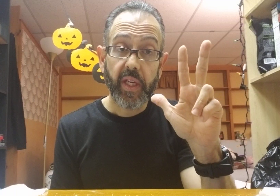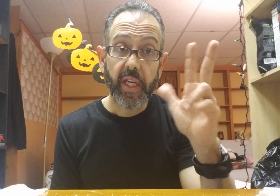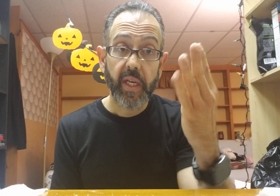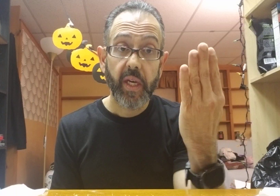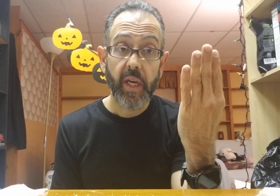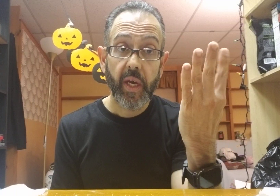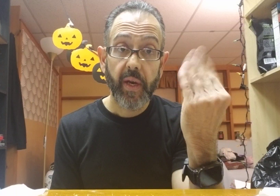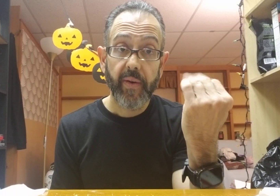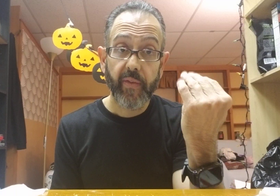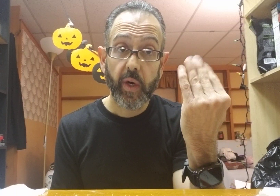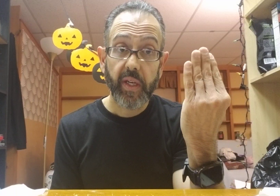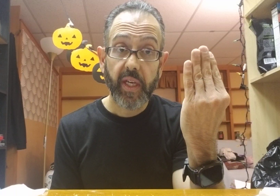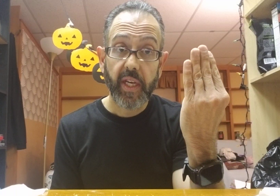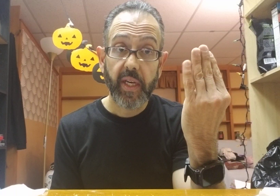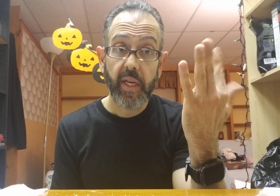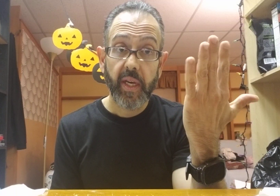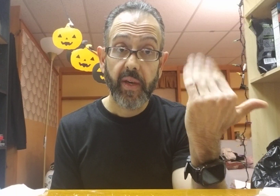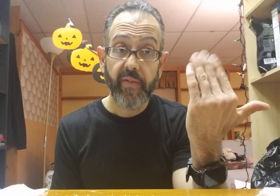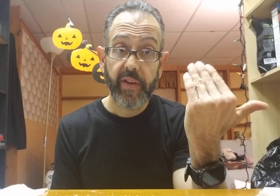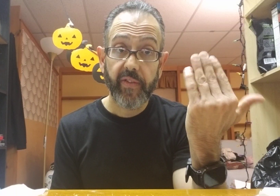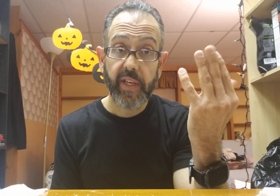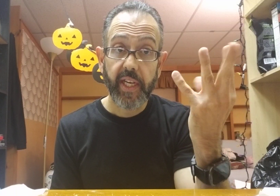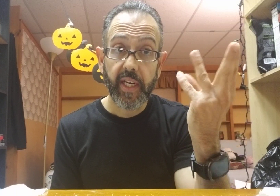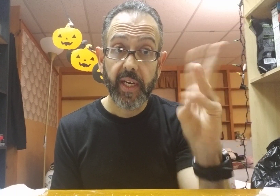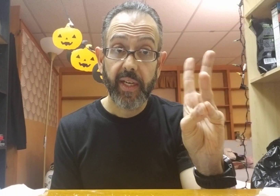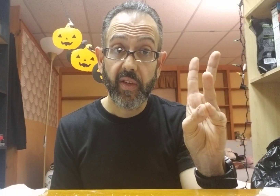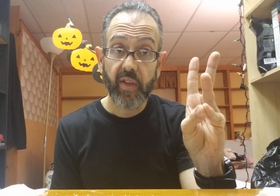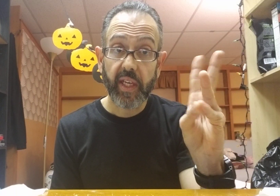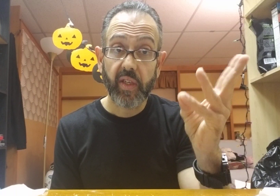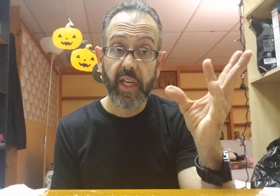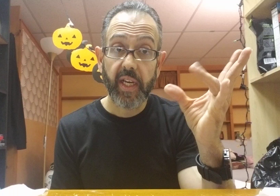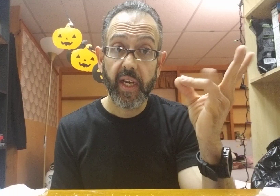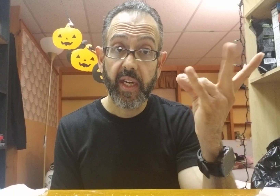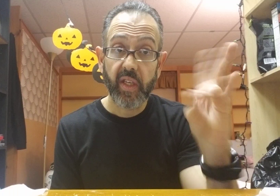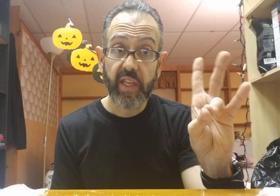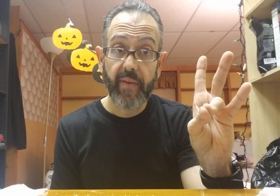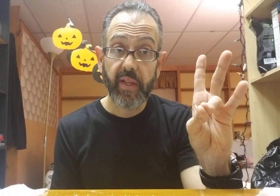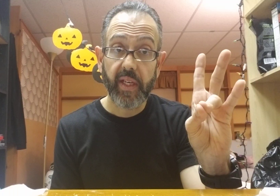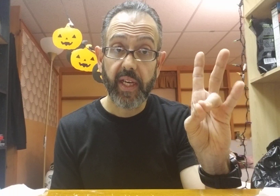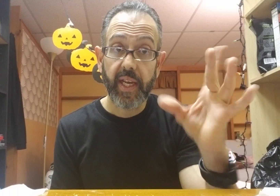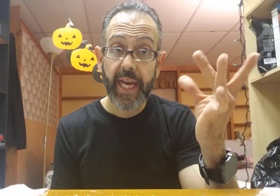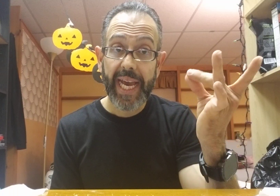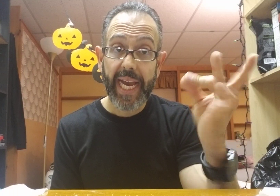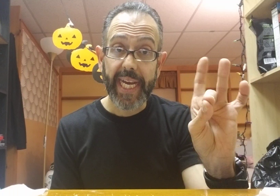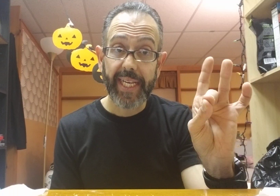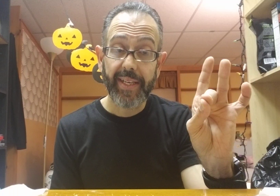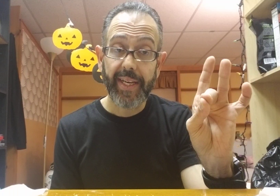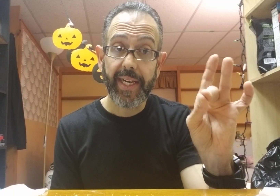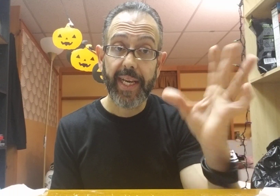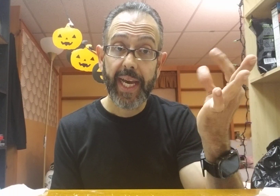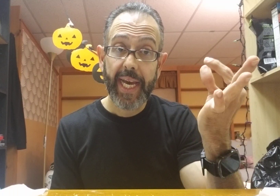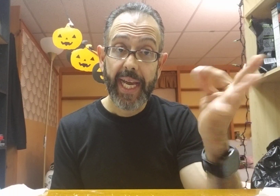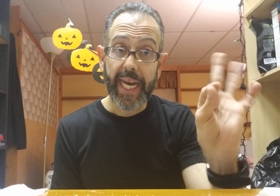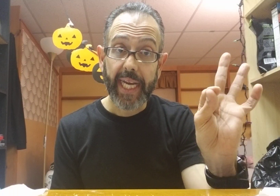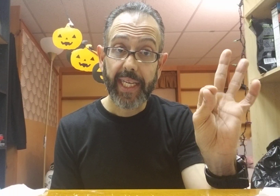13, 14, 15, 16, 17, 18,